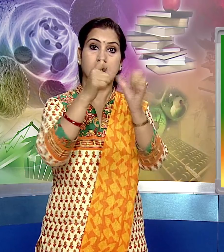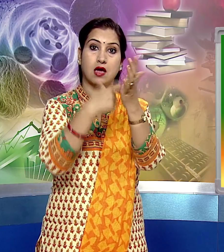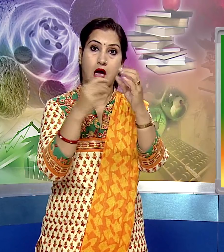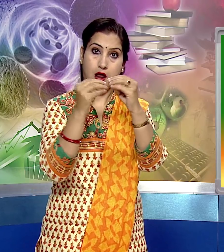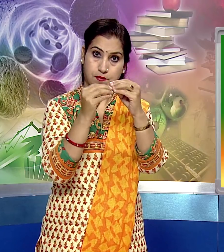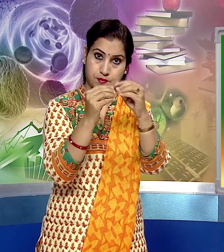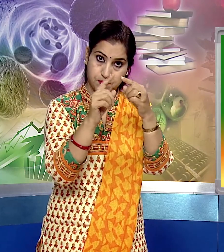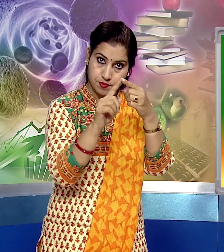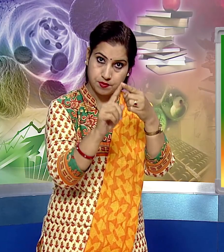carbohydrate,